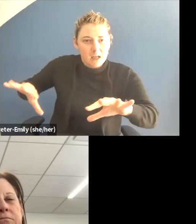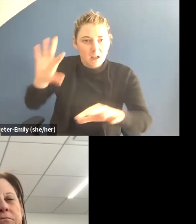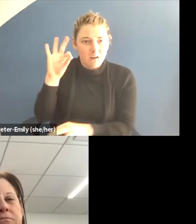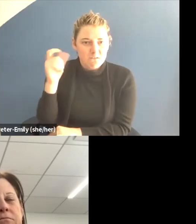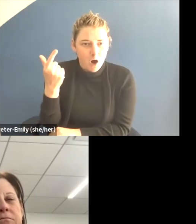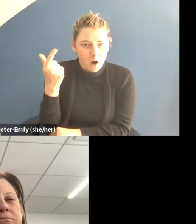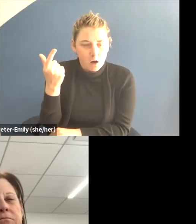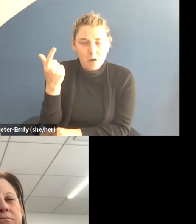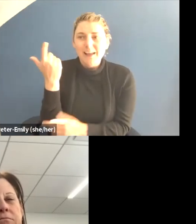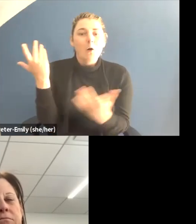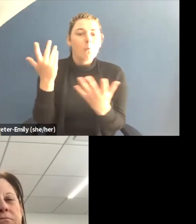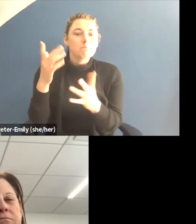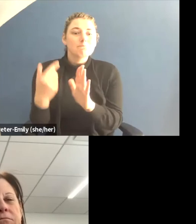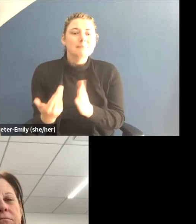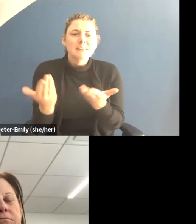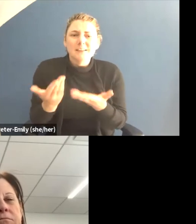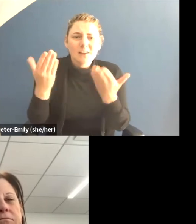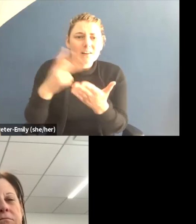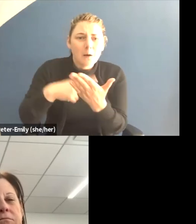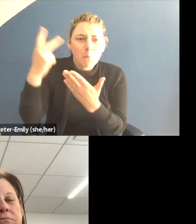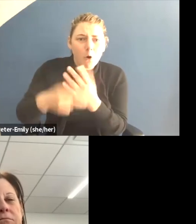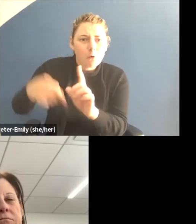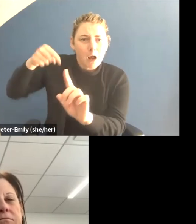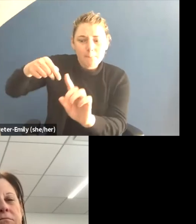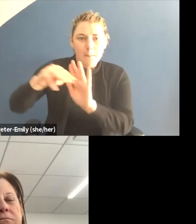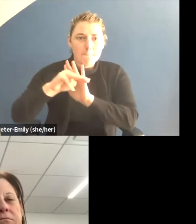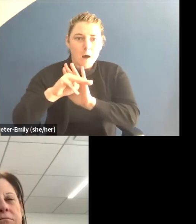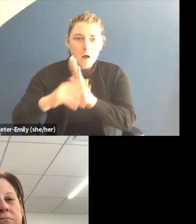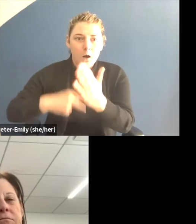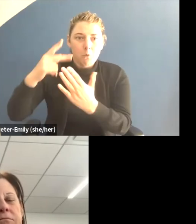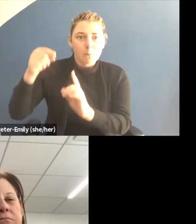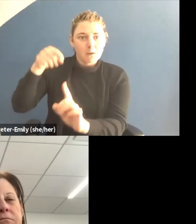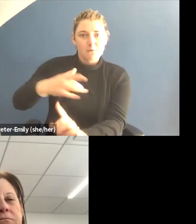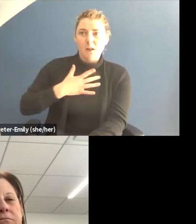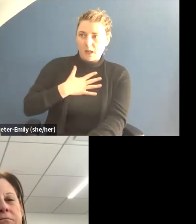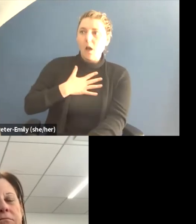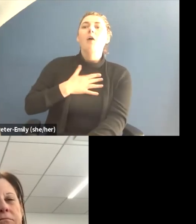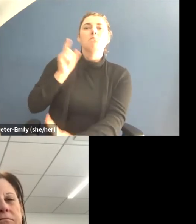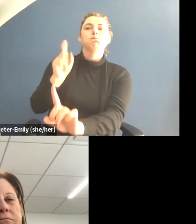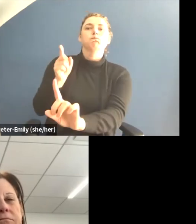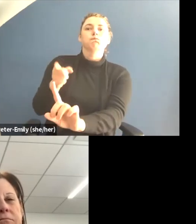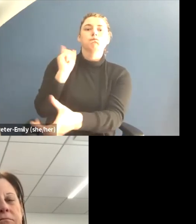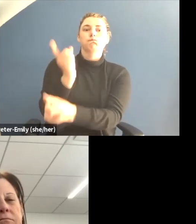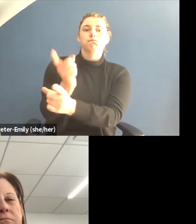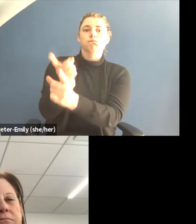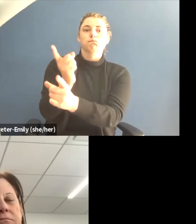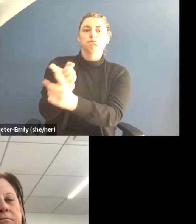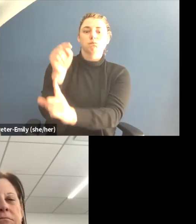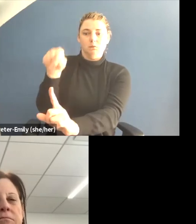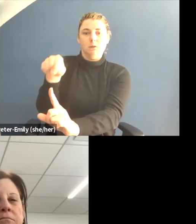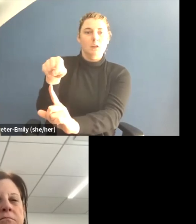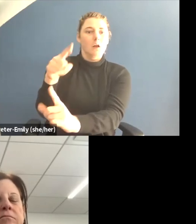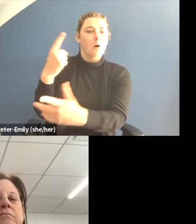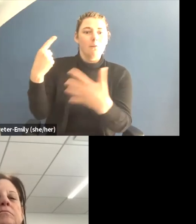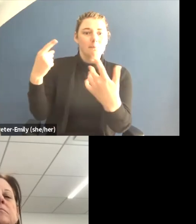what was a program that as a model, it just rang true? It just did what it needed to